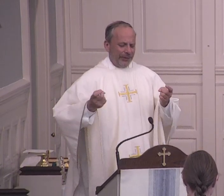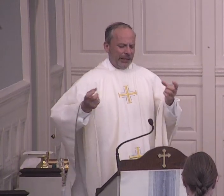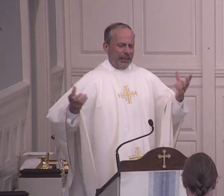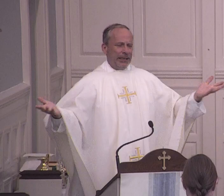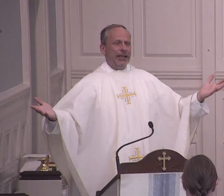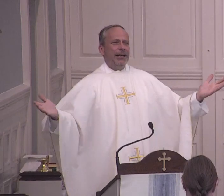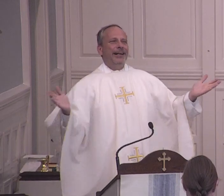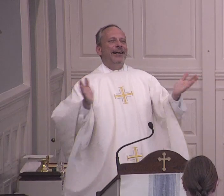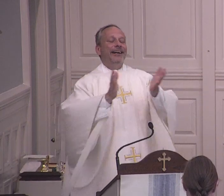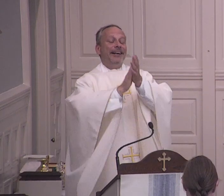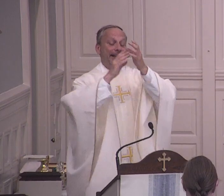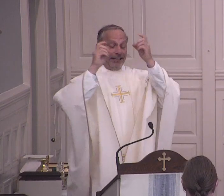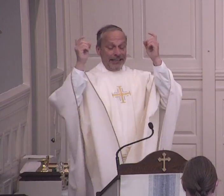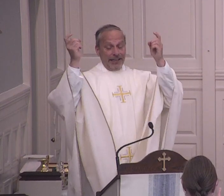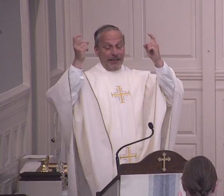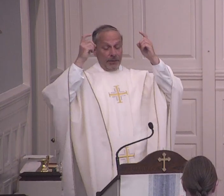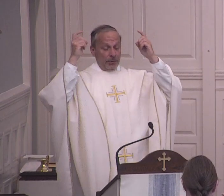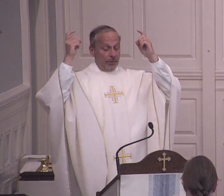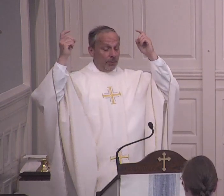alleluia,